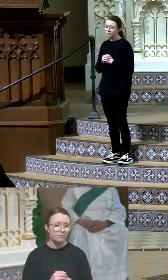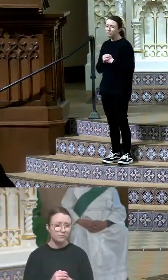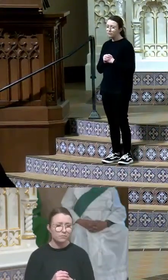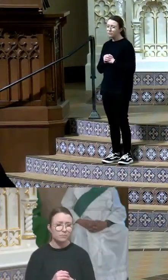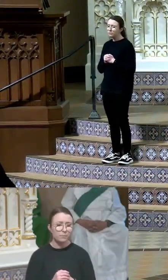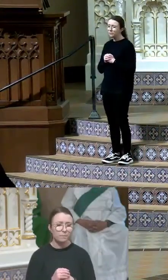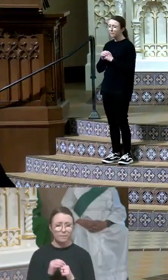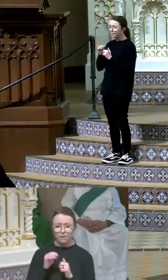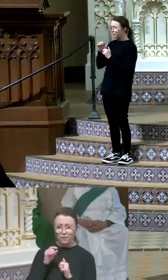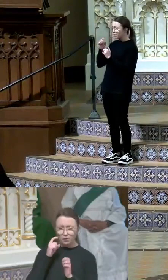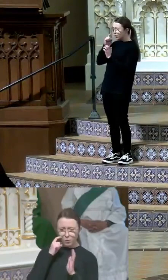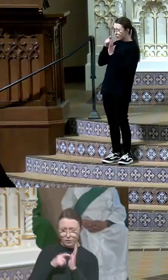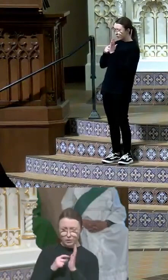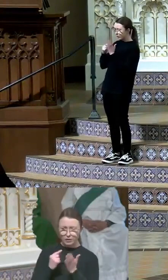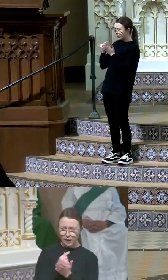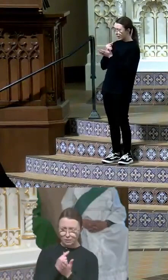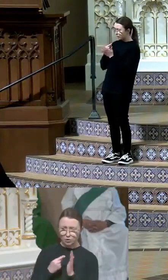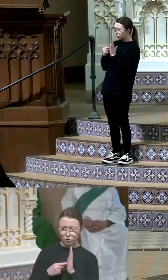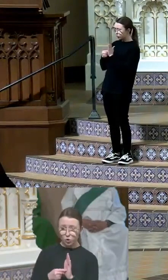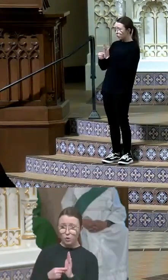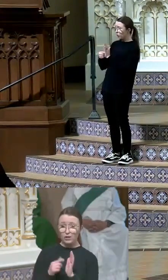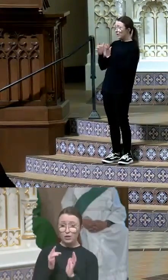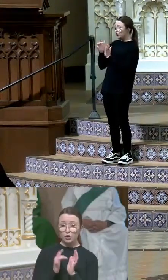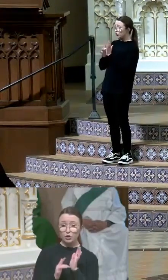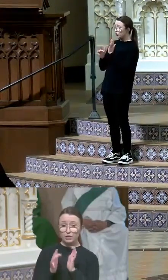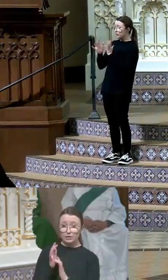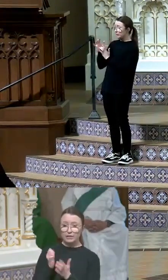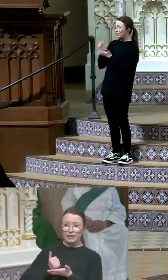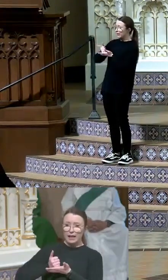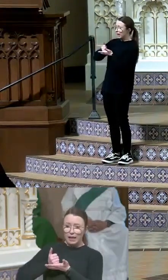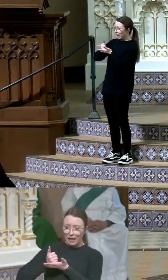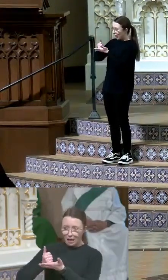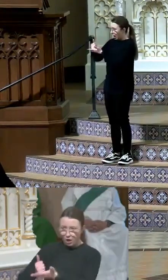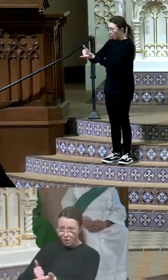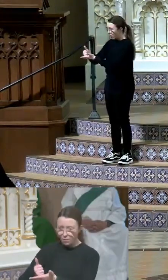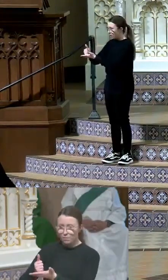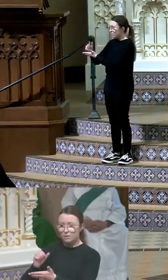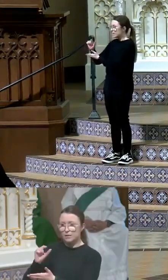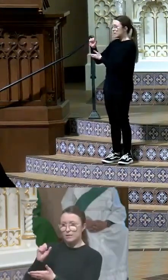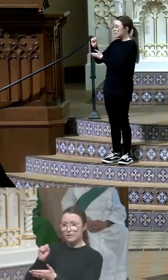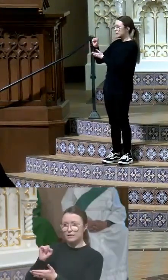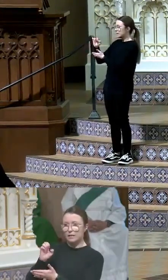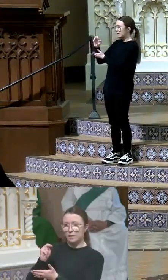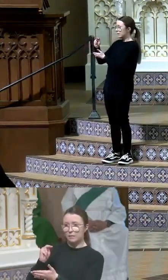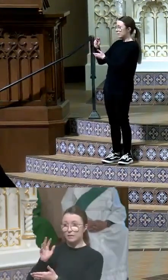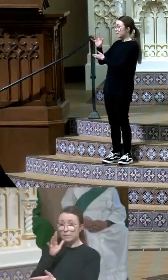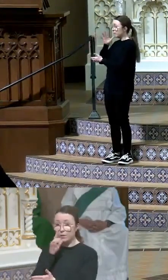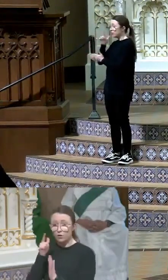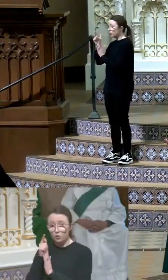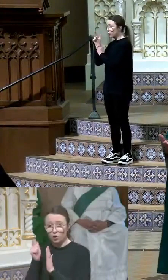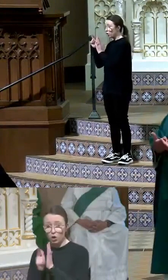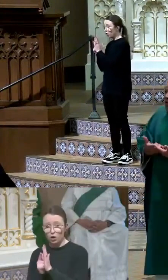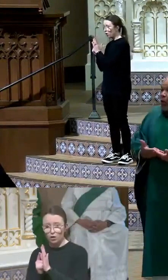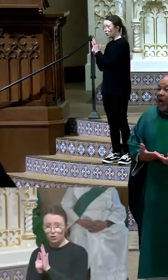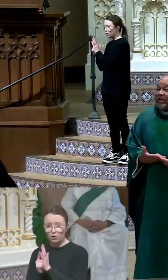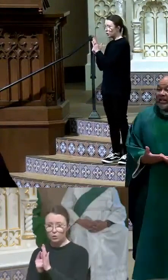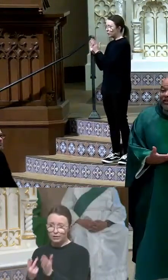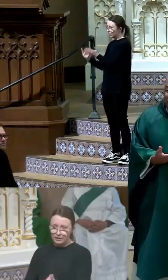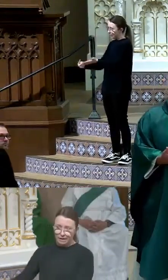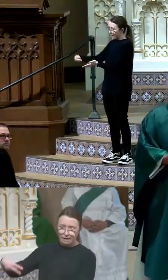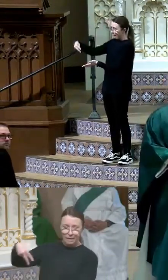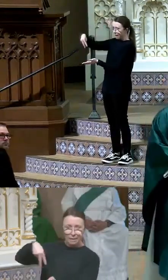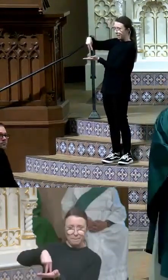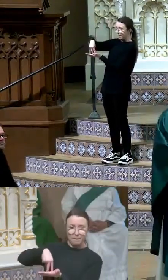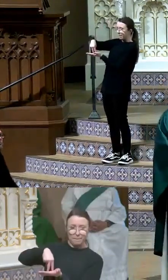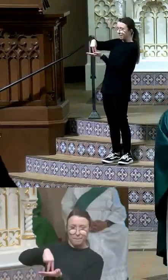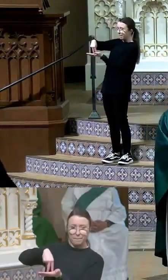Simon's mother-in-law to get up and get on her feet. We can infer by that she